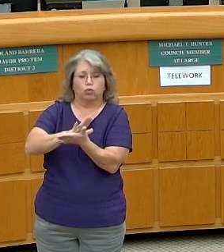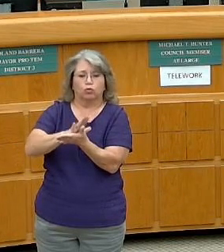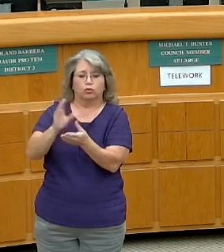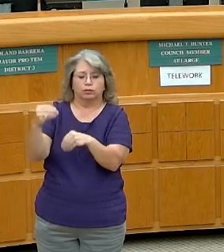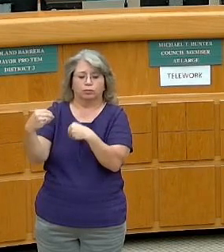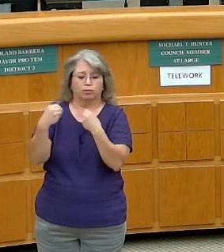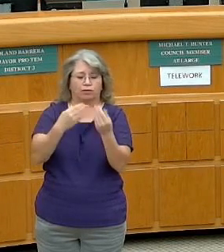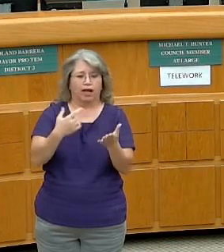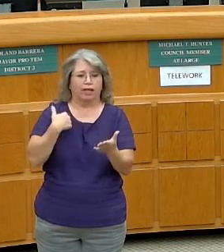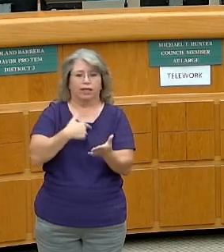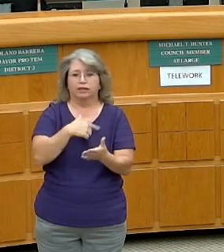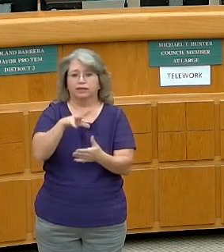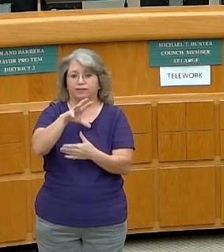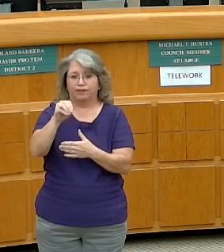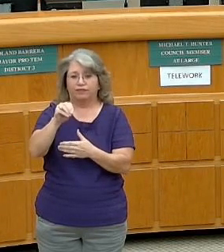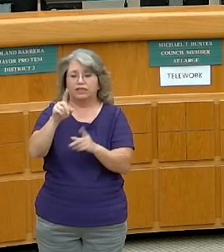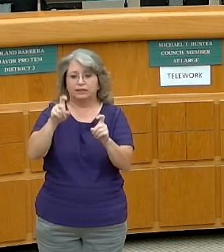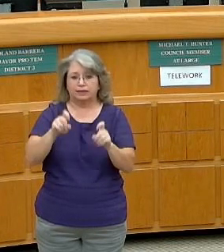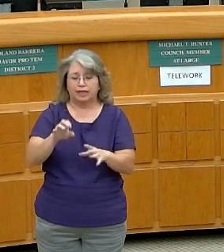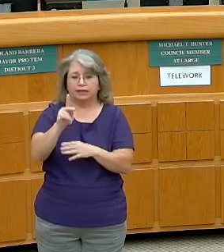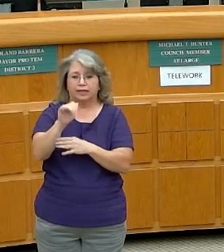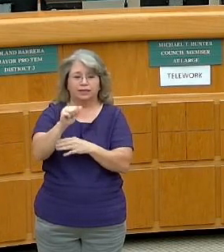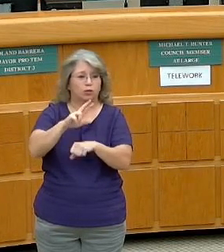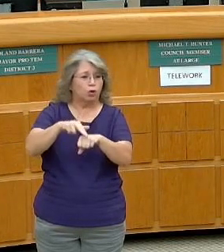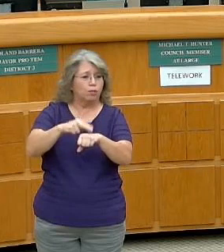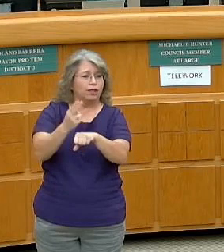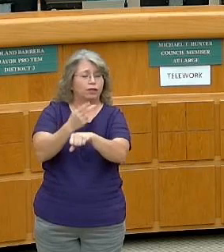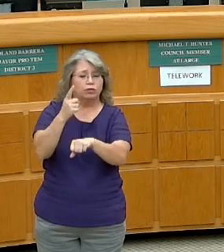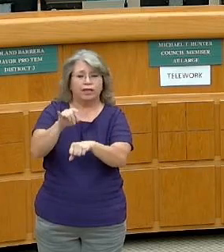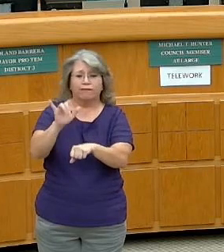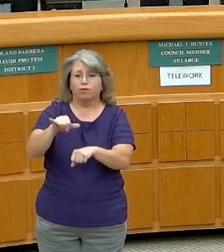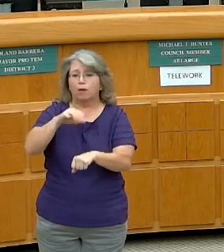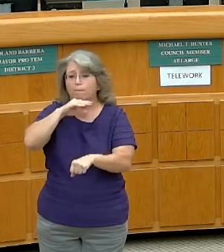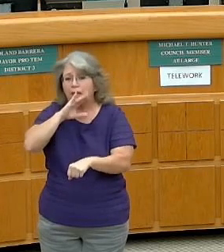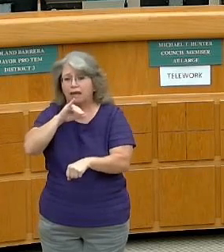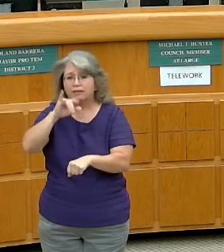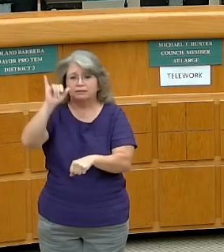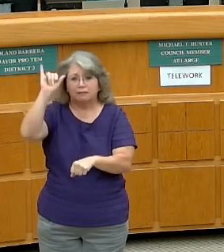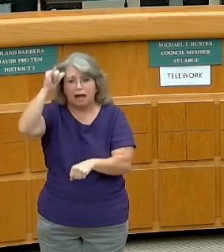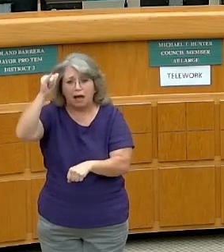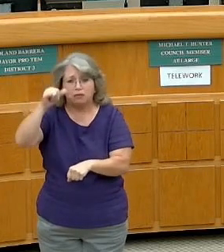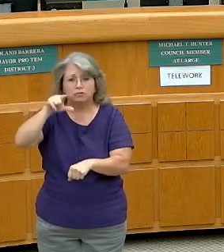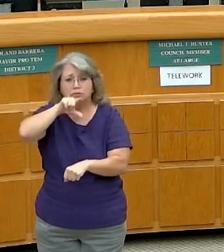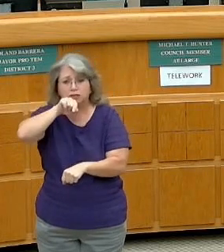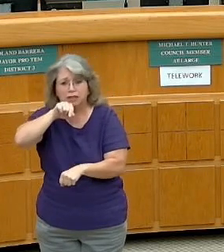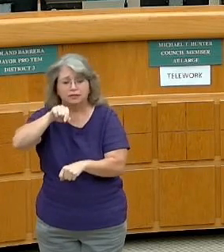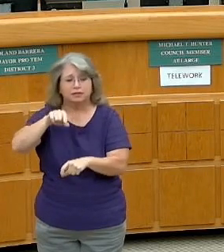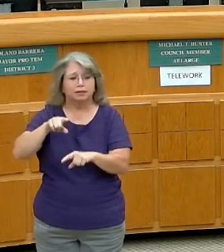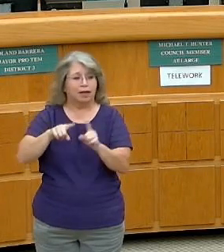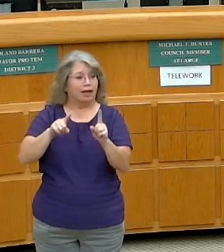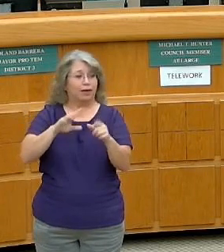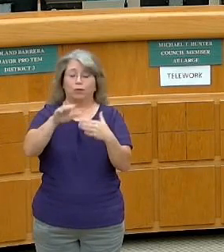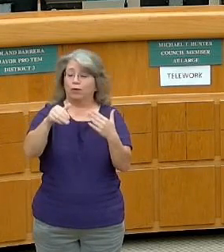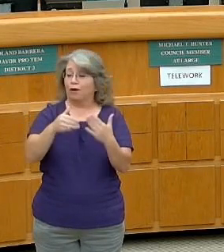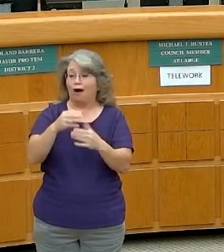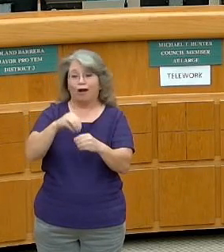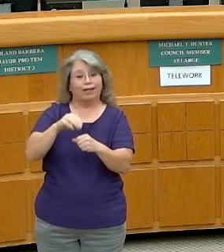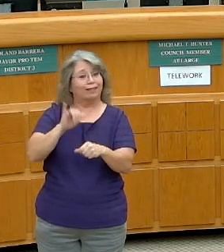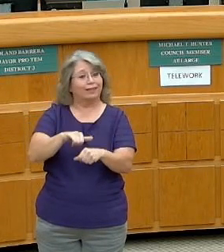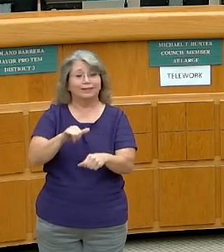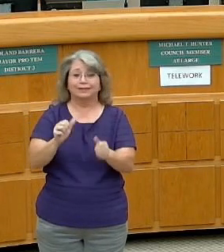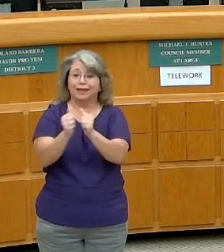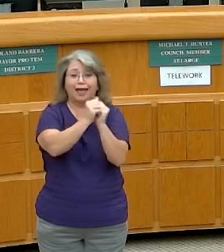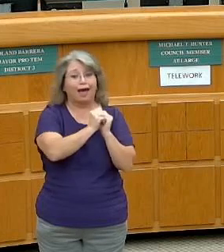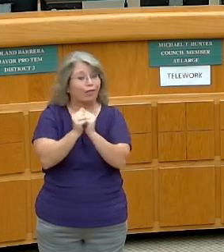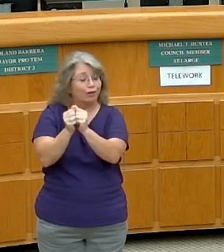that very much. They're normally used for pigs, cows, and chickens. But folks, we're all in this together.